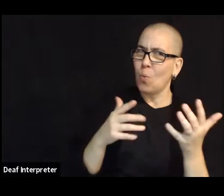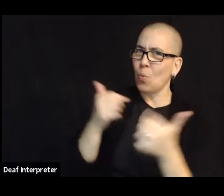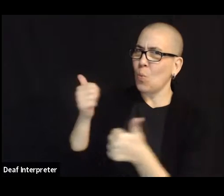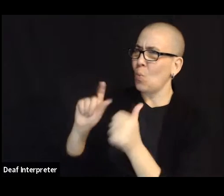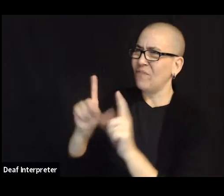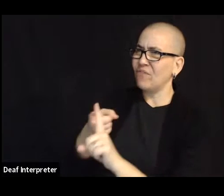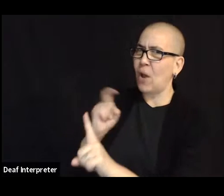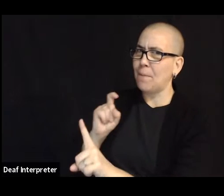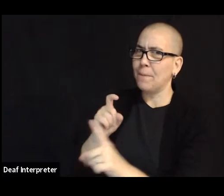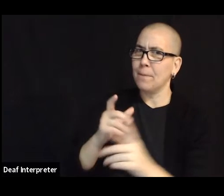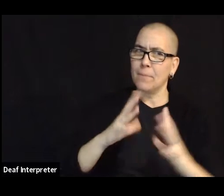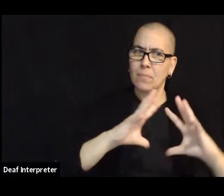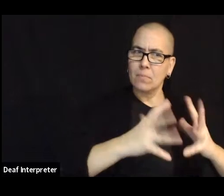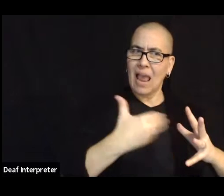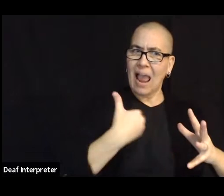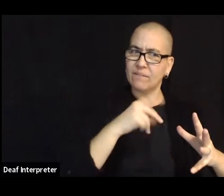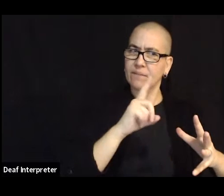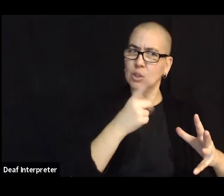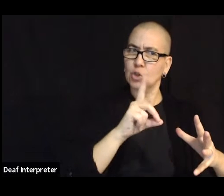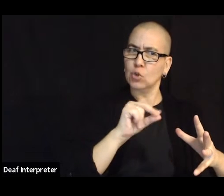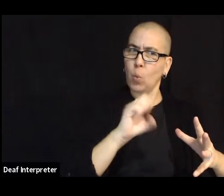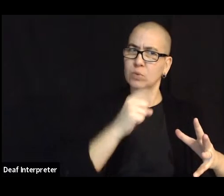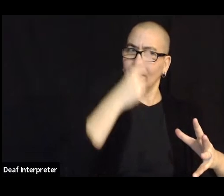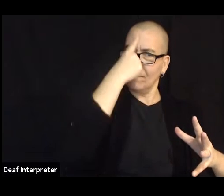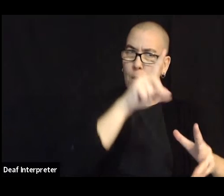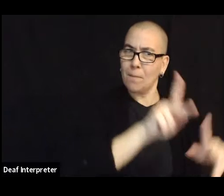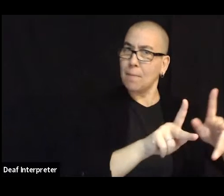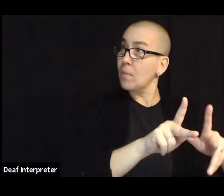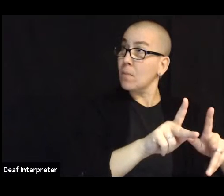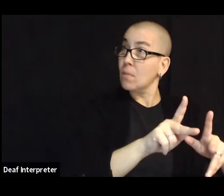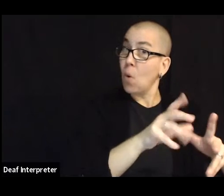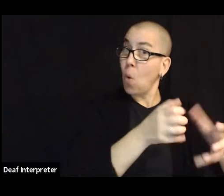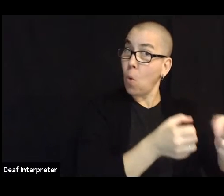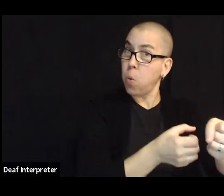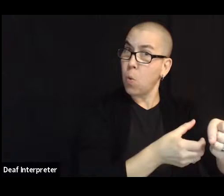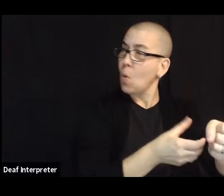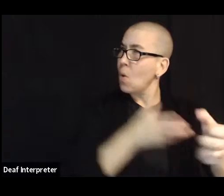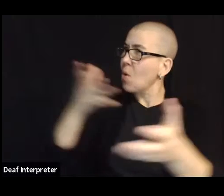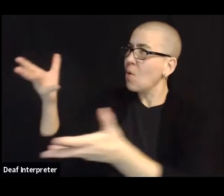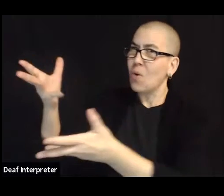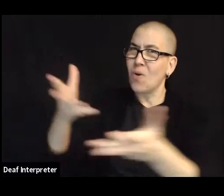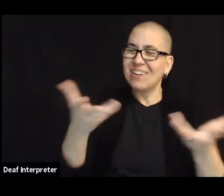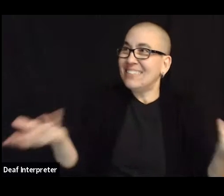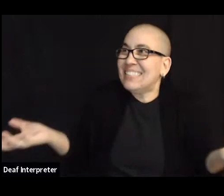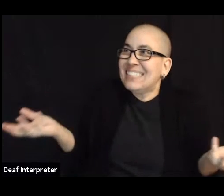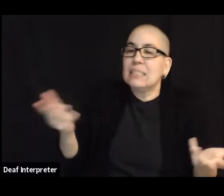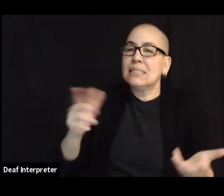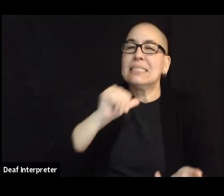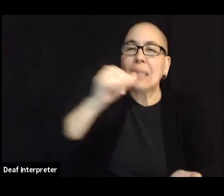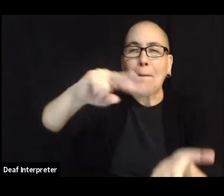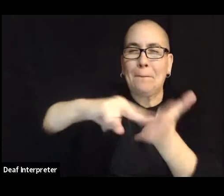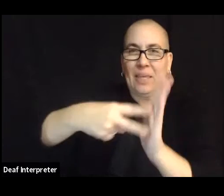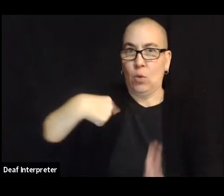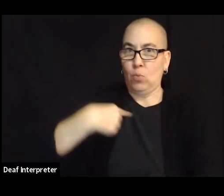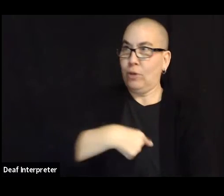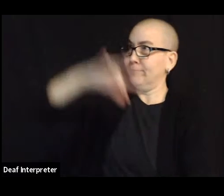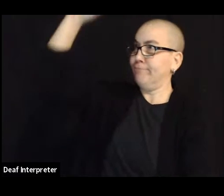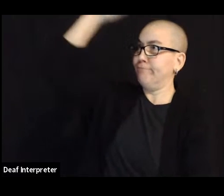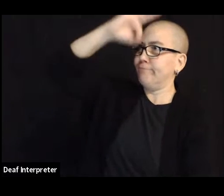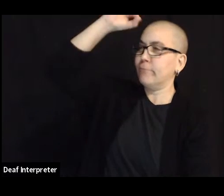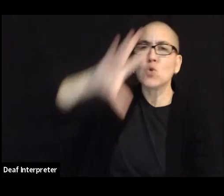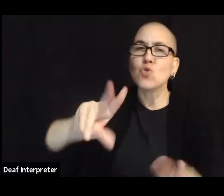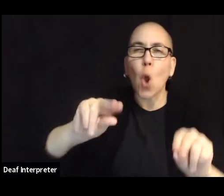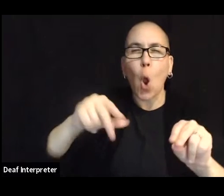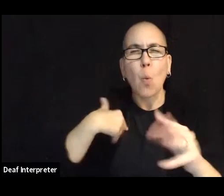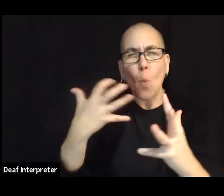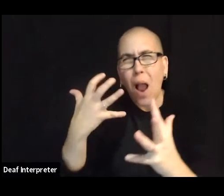But it's not so much that we don't know what's going on, it's that we need a lot more information before we can operationalize this, but we have every intention